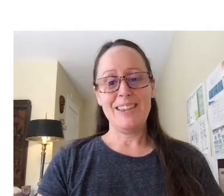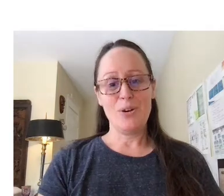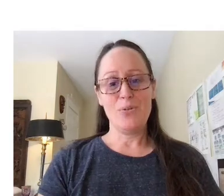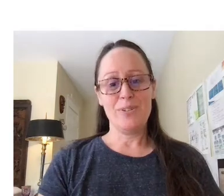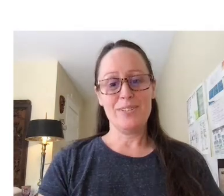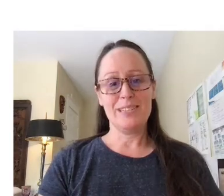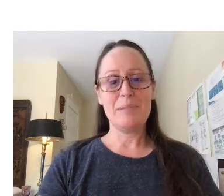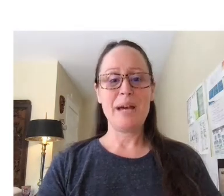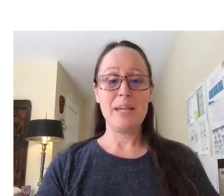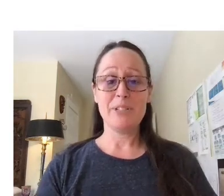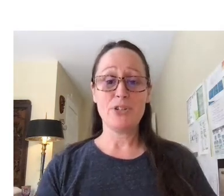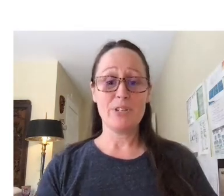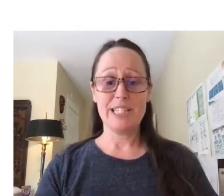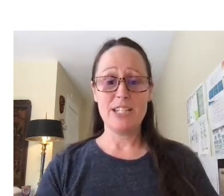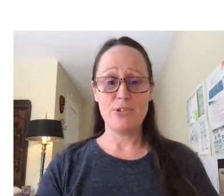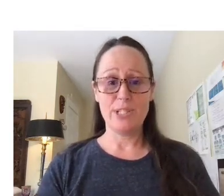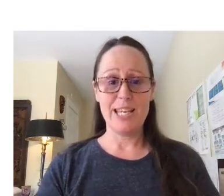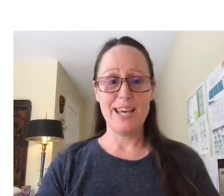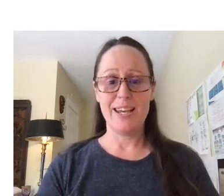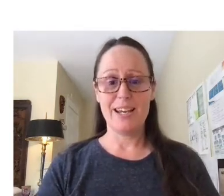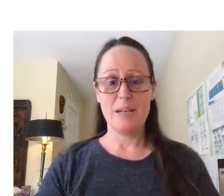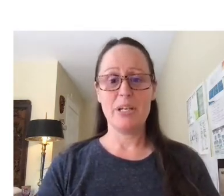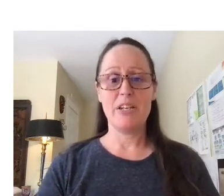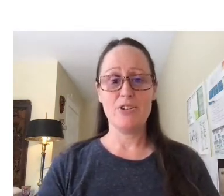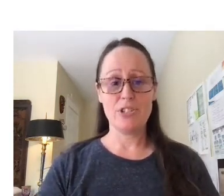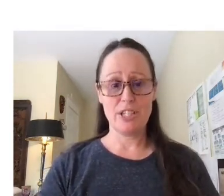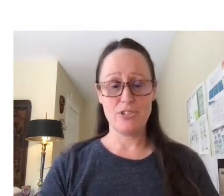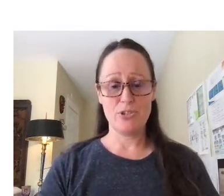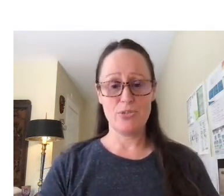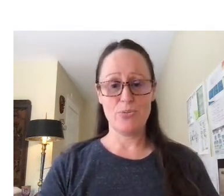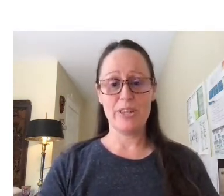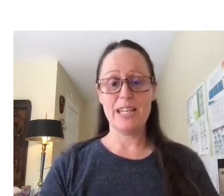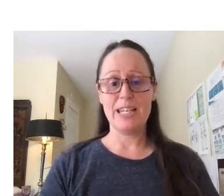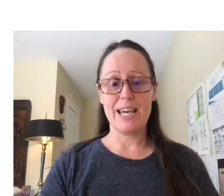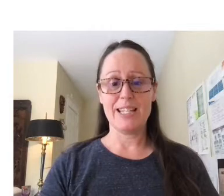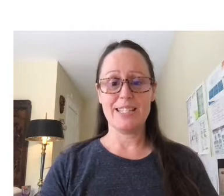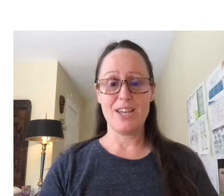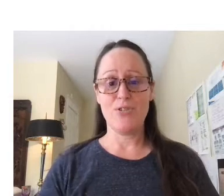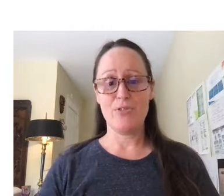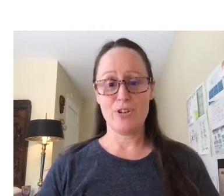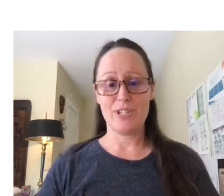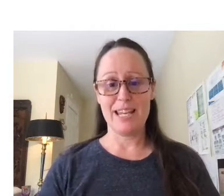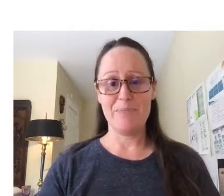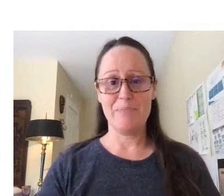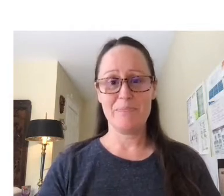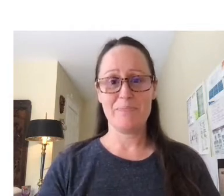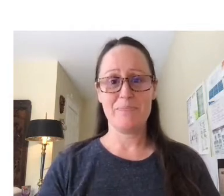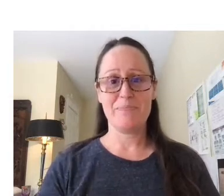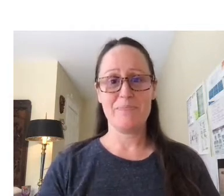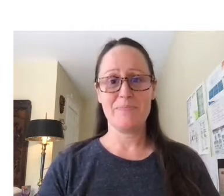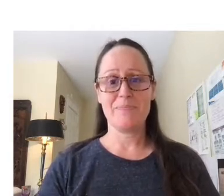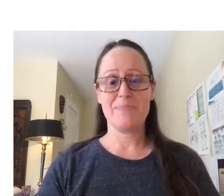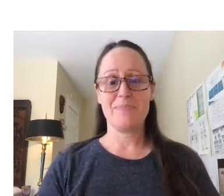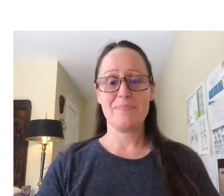Hello, my name is Christy Ducey, and I am a nursing student with Indiana State University.